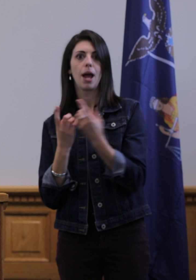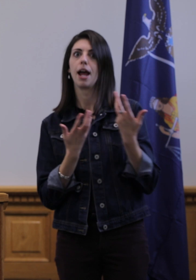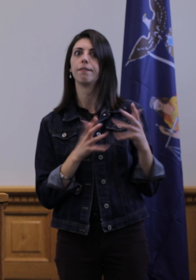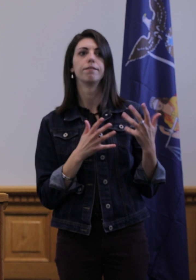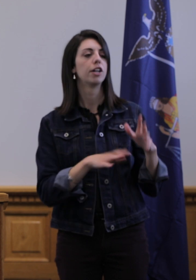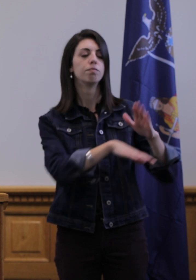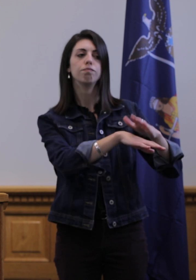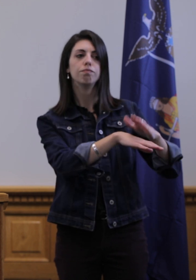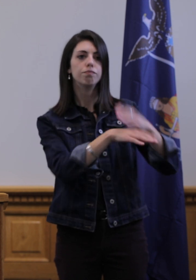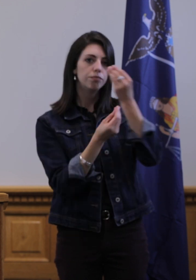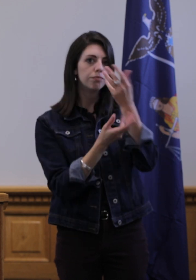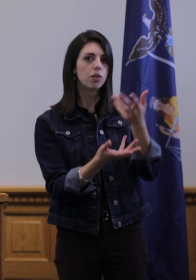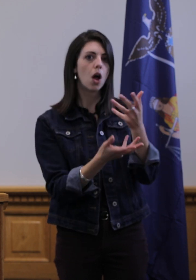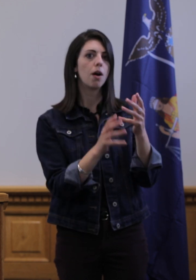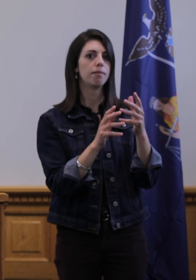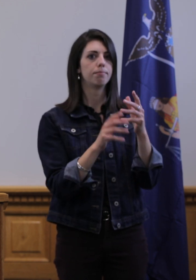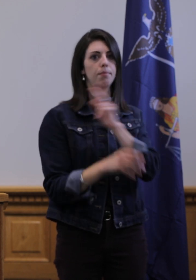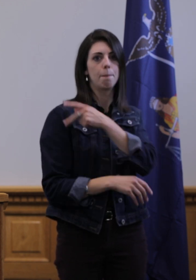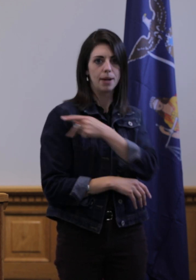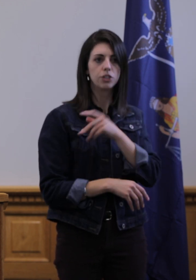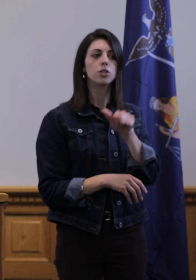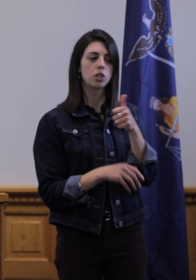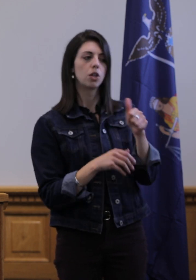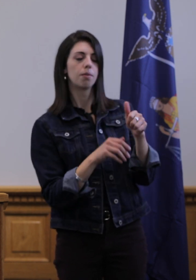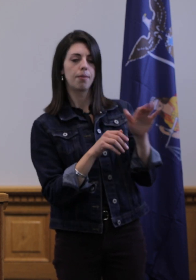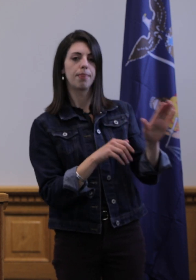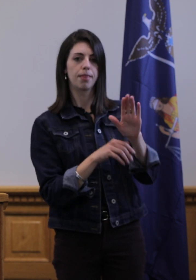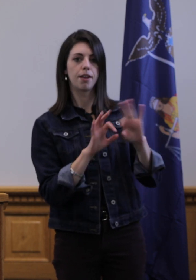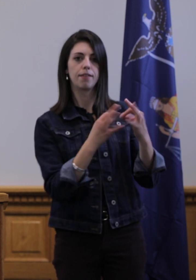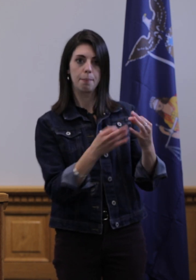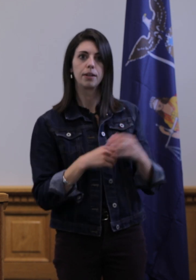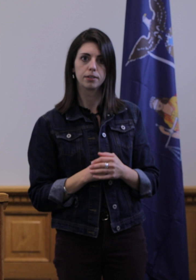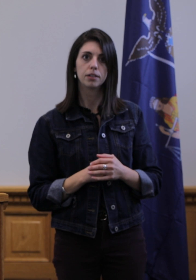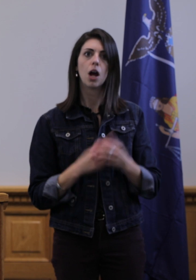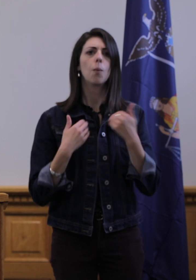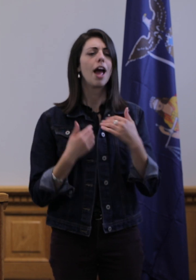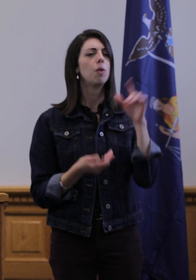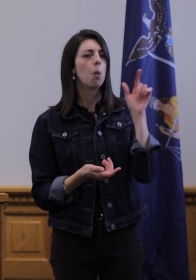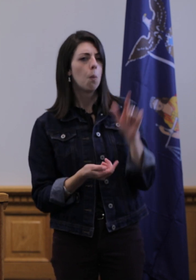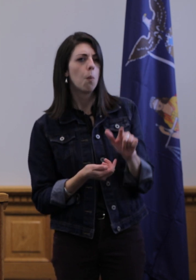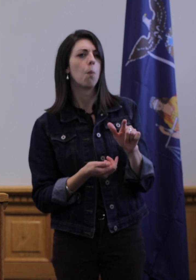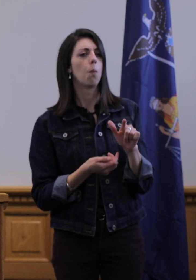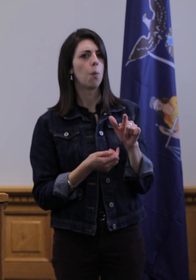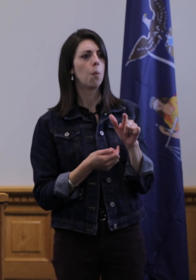families. So far, we have low incidence of COVID in our nursing home facilities.